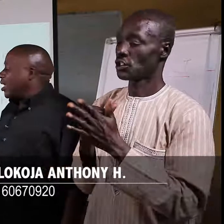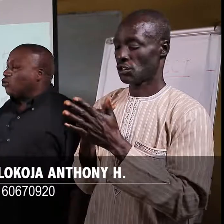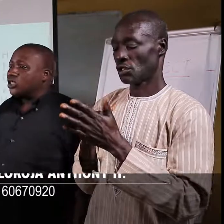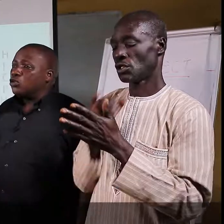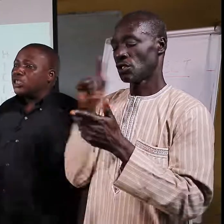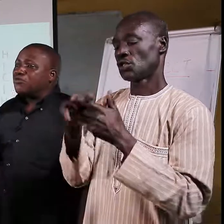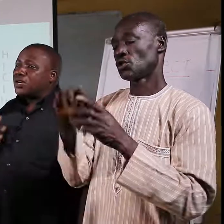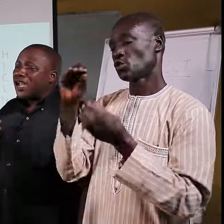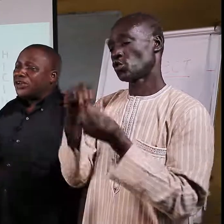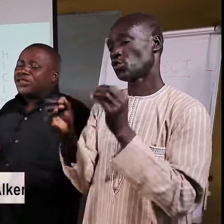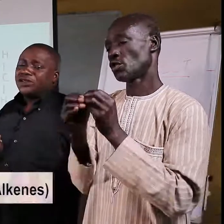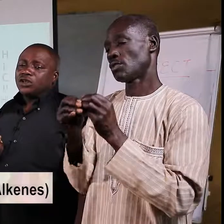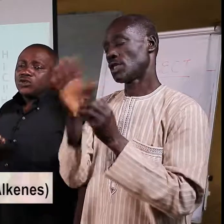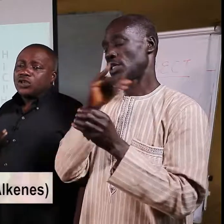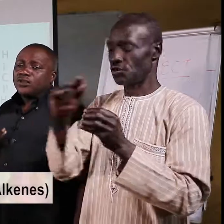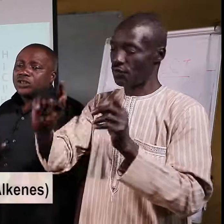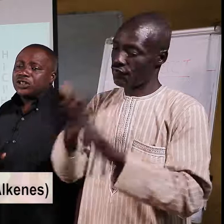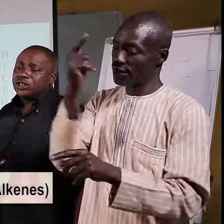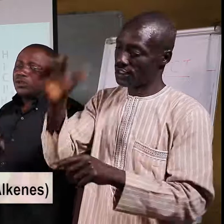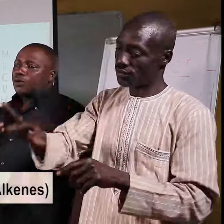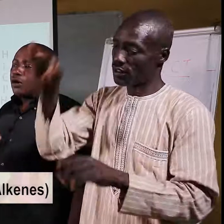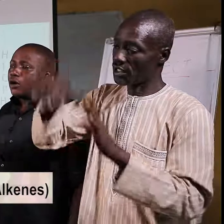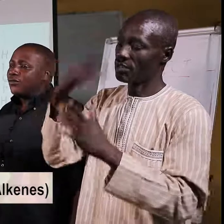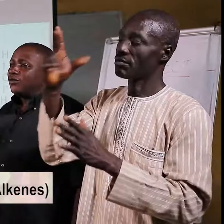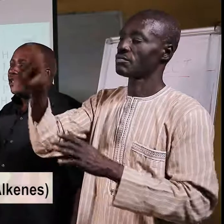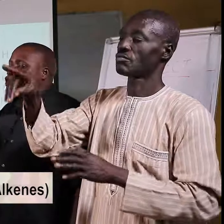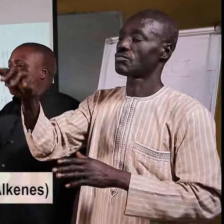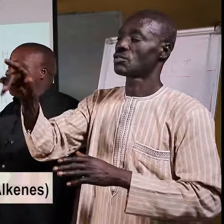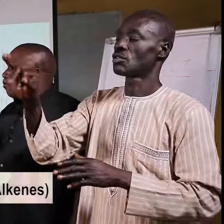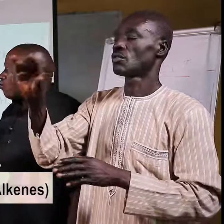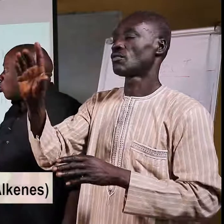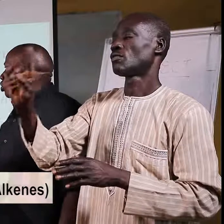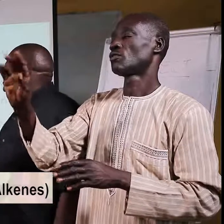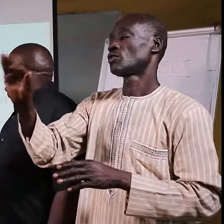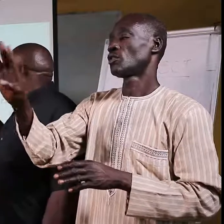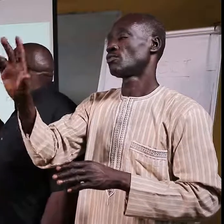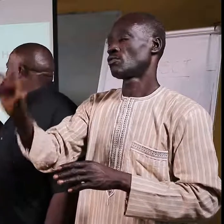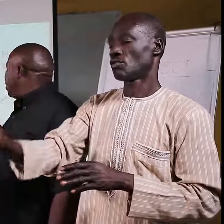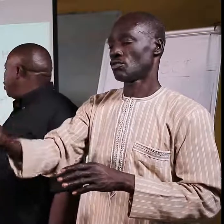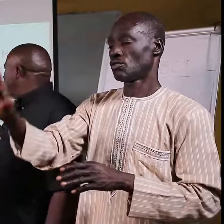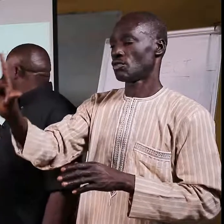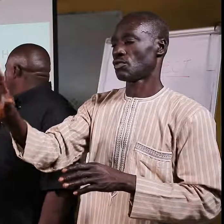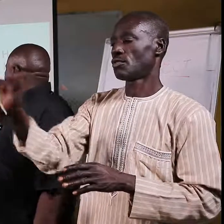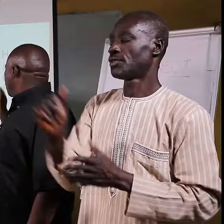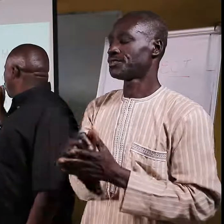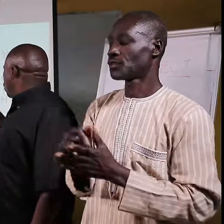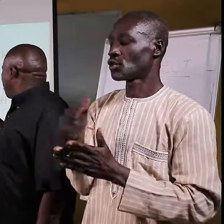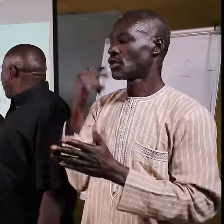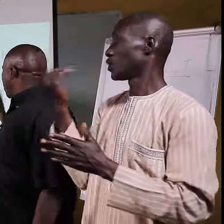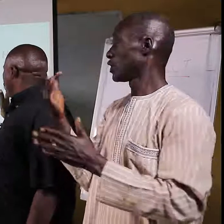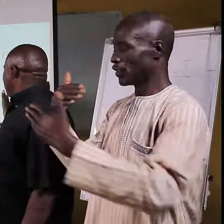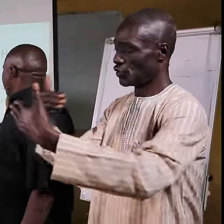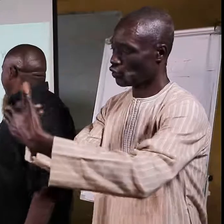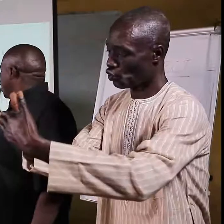number, and we say we give priority to the position of the double bond. As you can see, the double bond is close